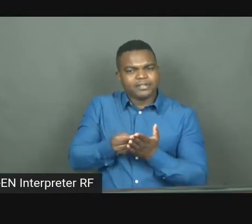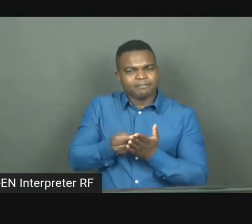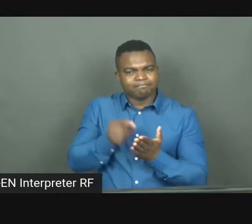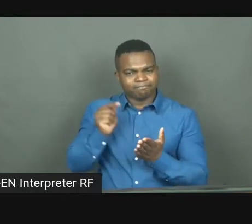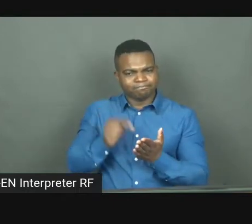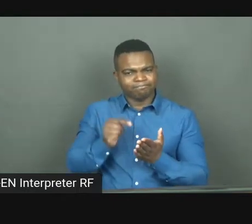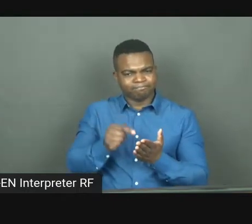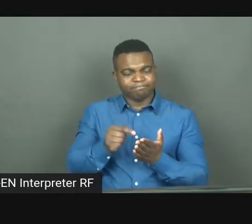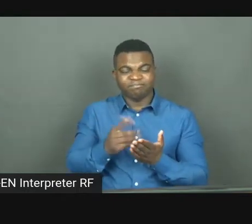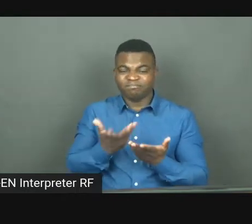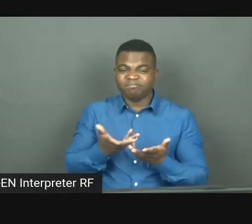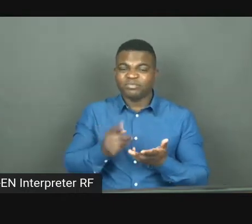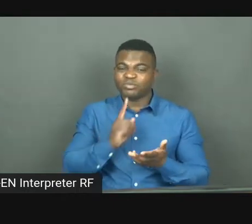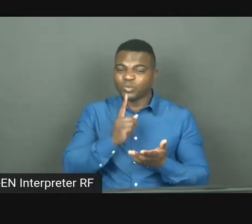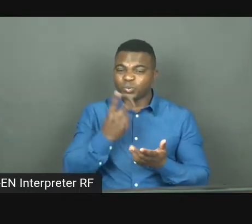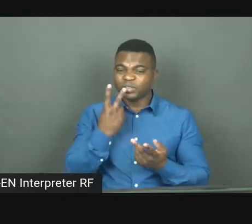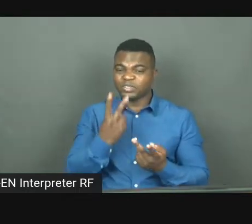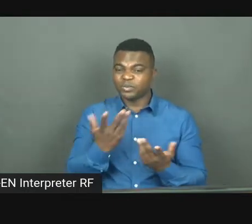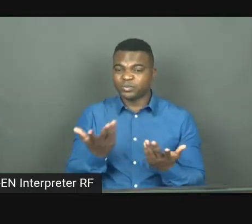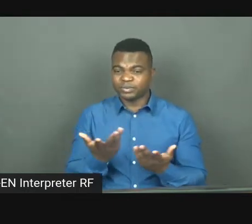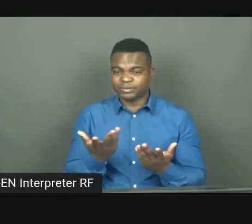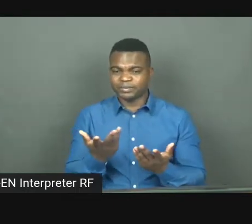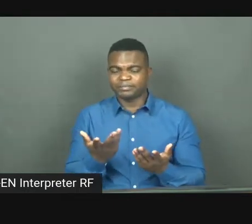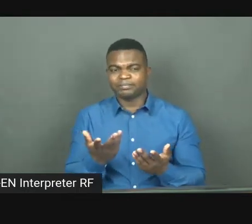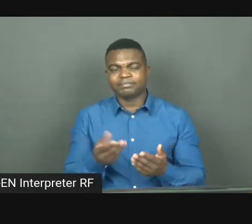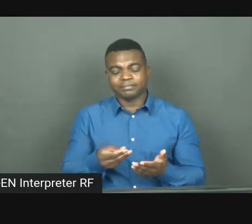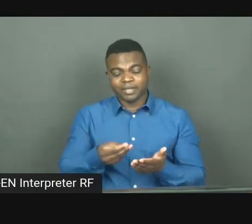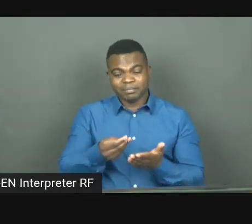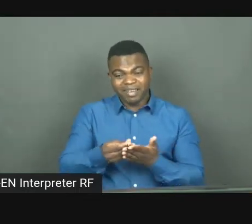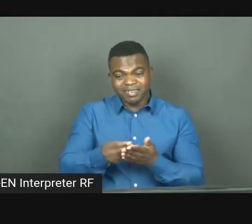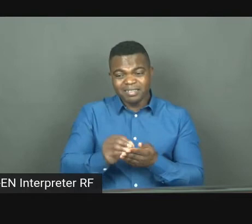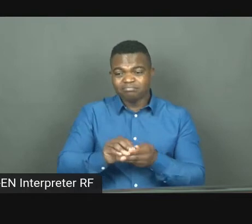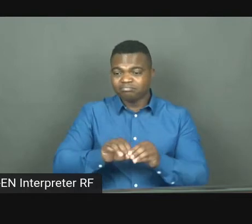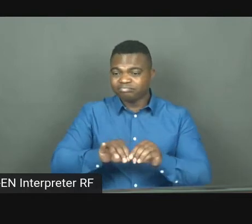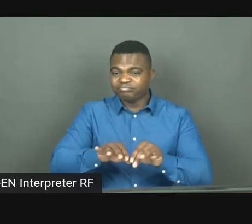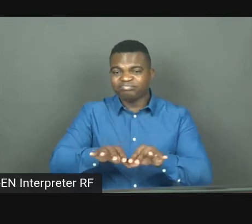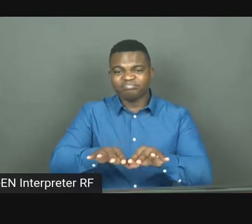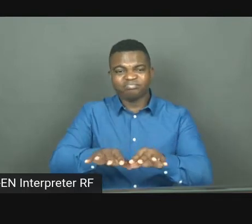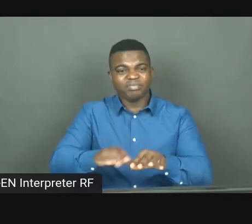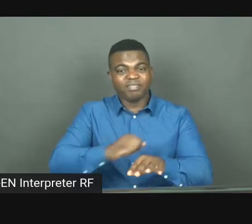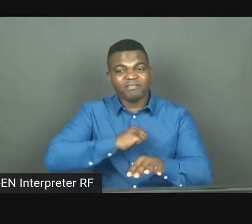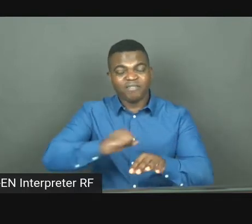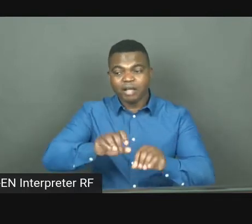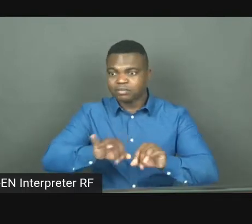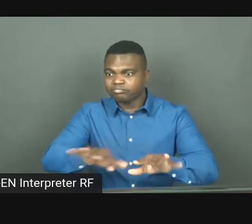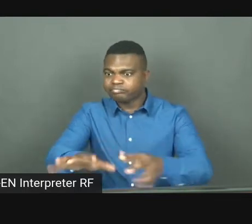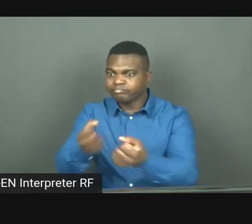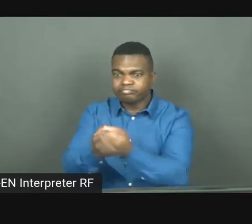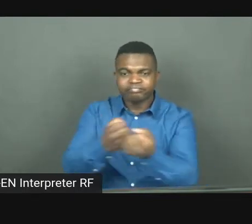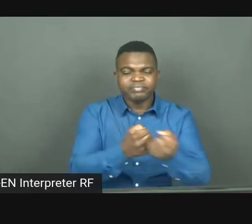And since that time, over these 5 years, I think it's like five times